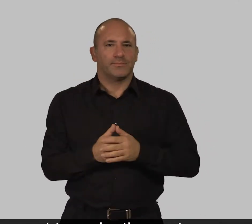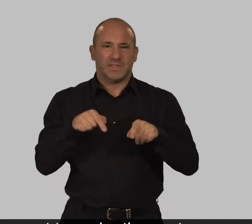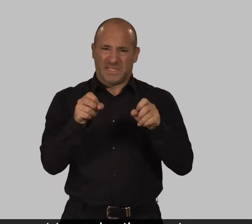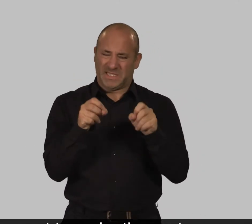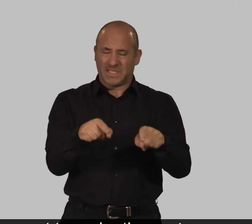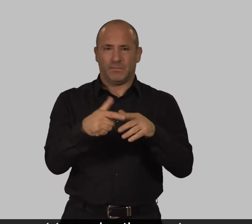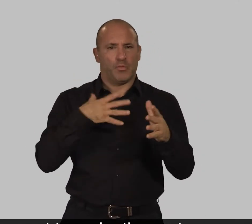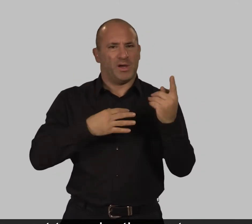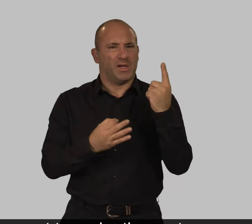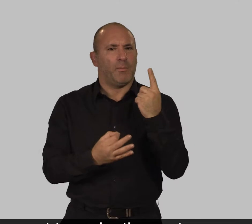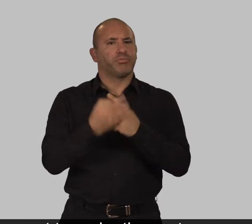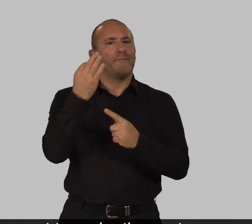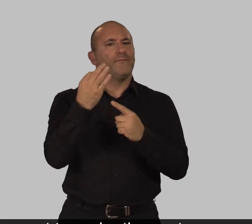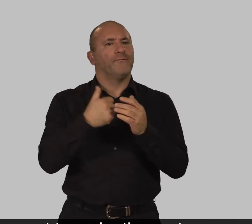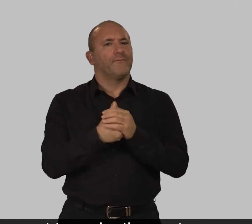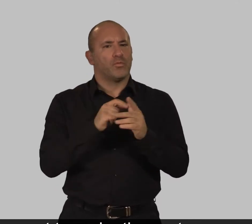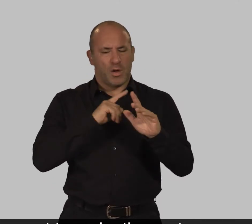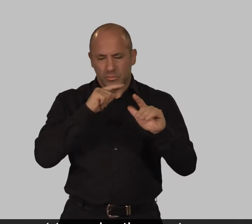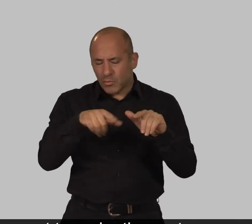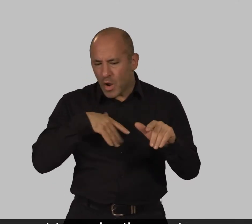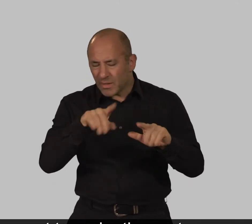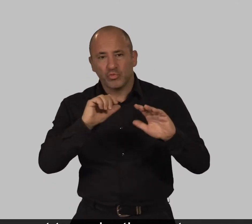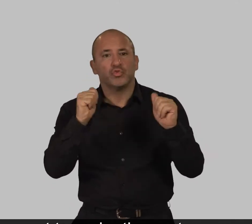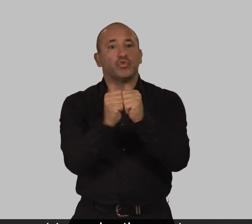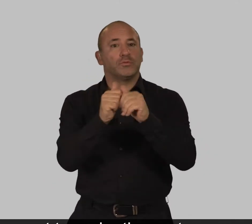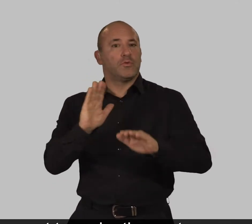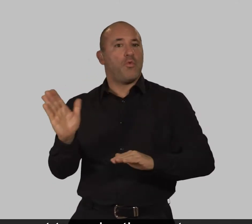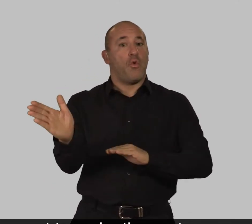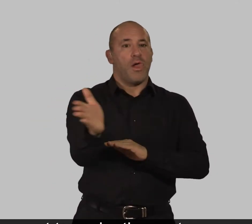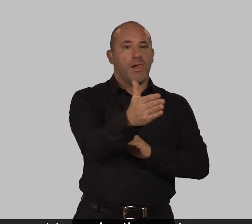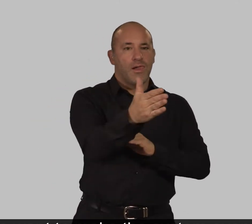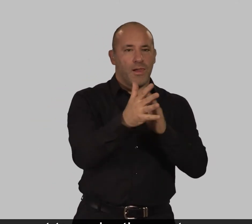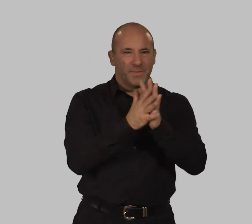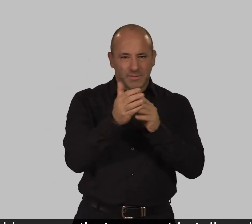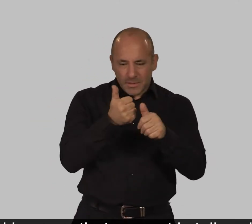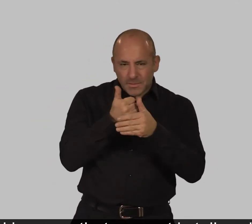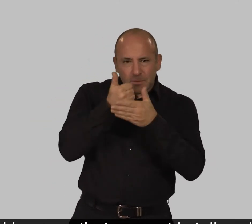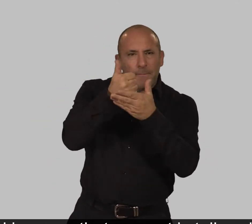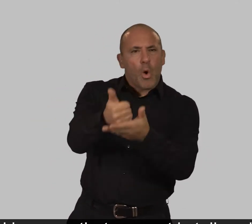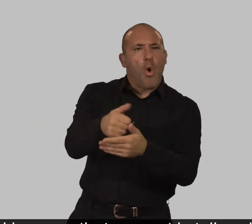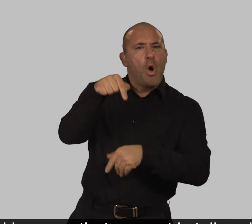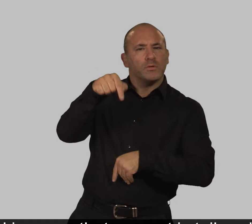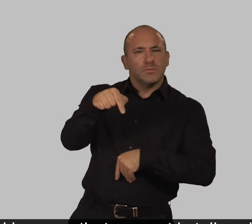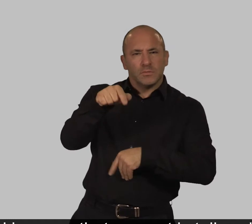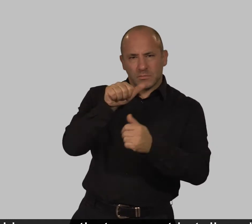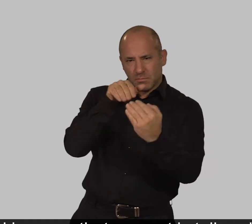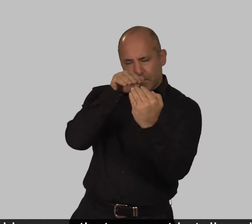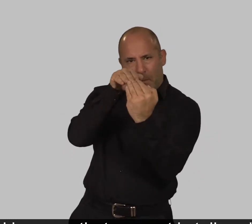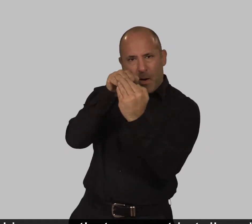We want to make the system even better by making it work for everyone, making sure that support is tailored